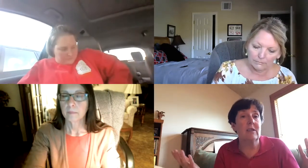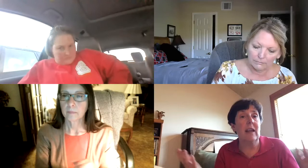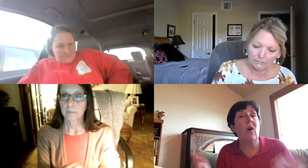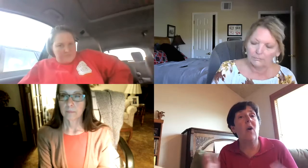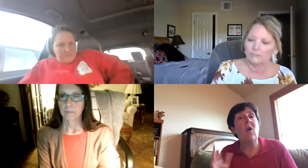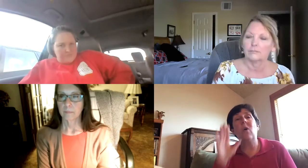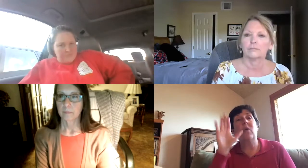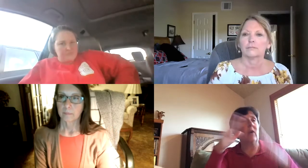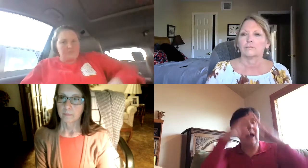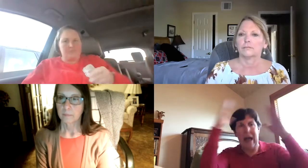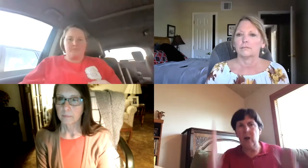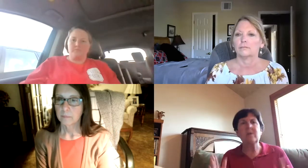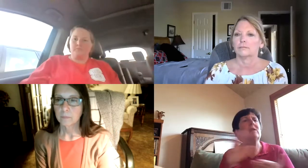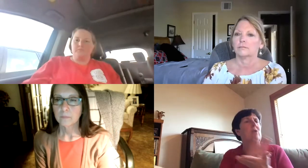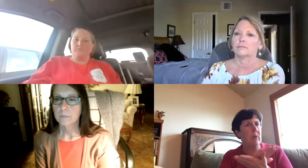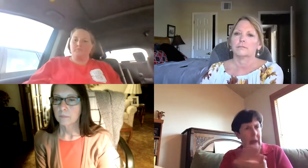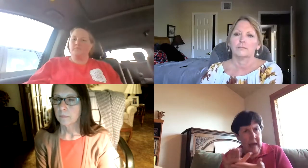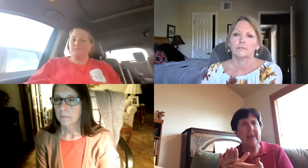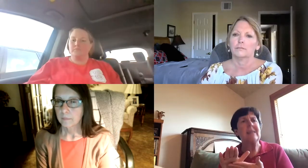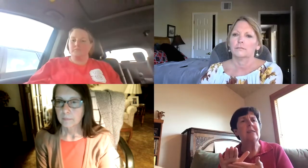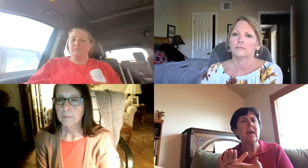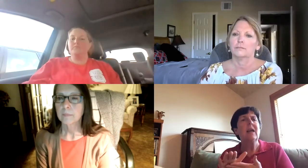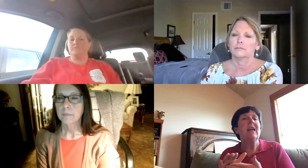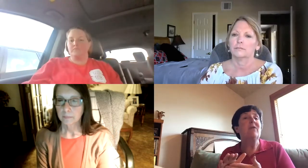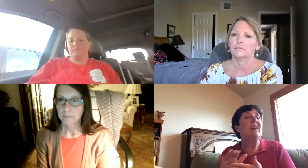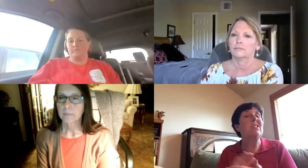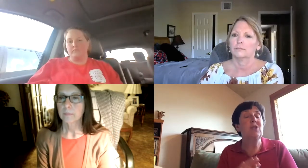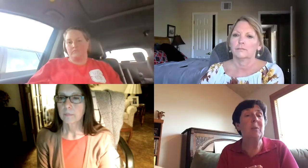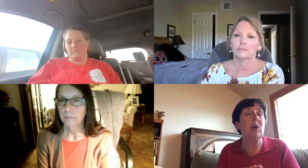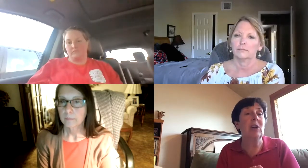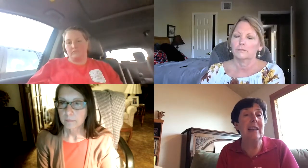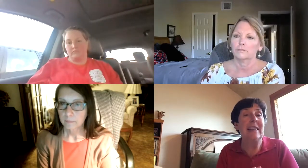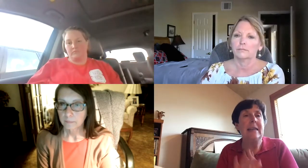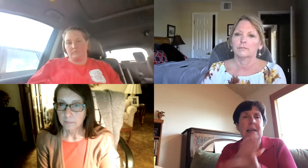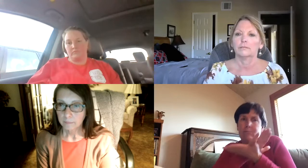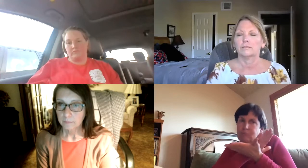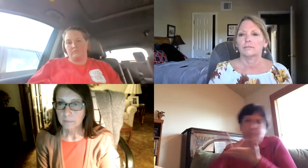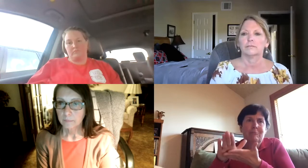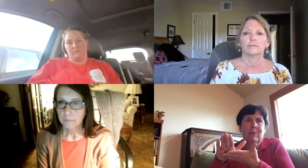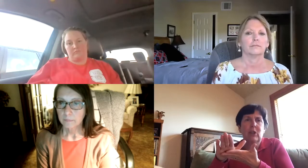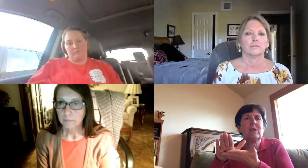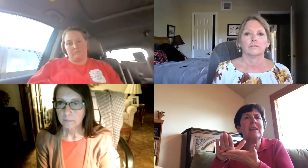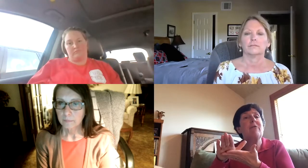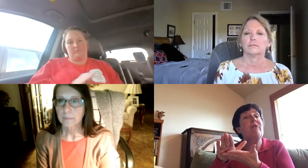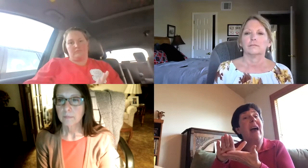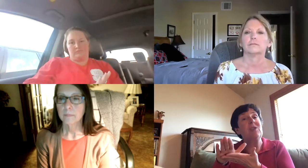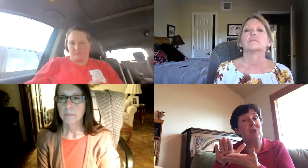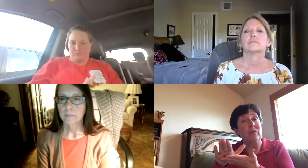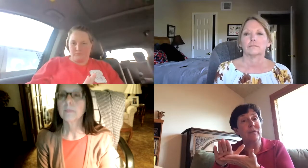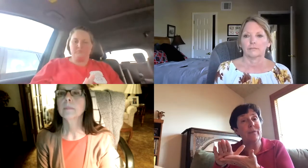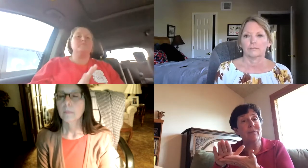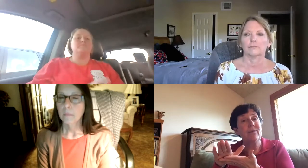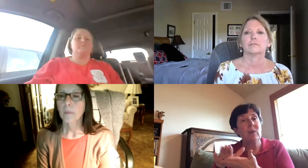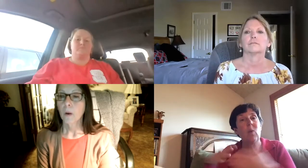you could say, oh, your house is so nice. If it's super clean, you'll see it